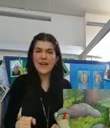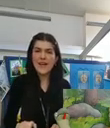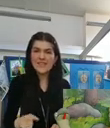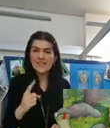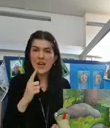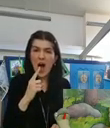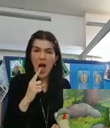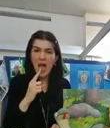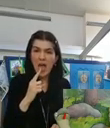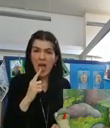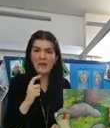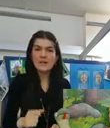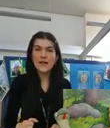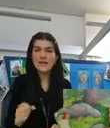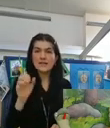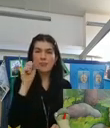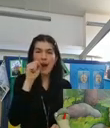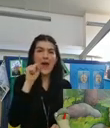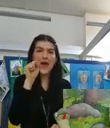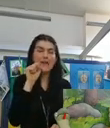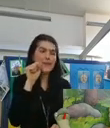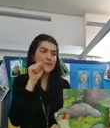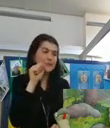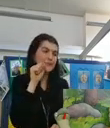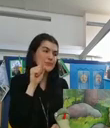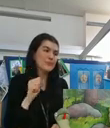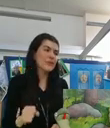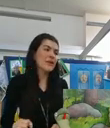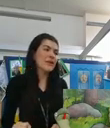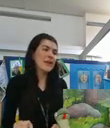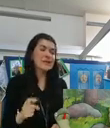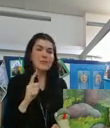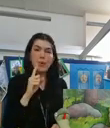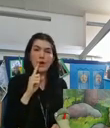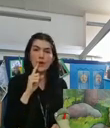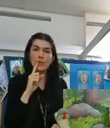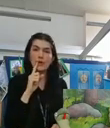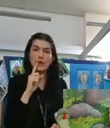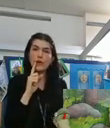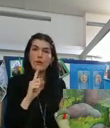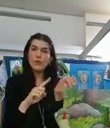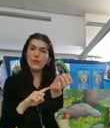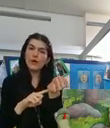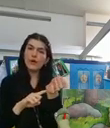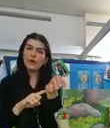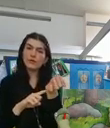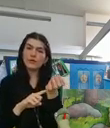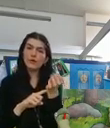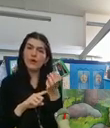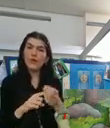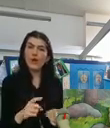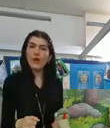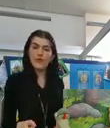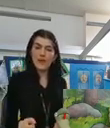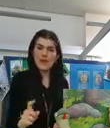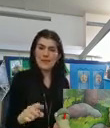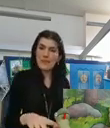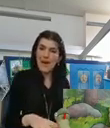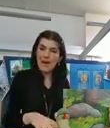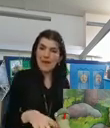His tongue is black. His purple prickles all over his back."